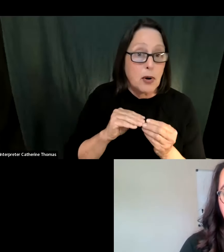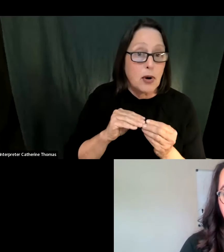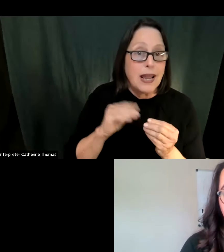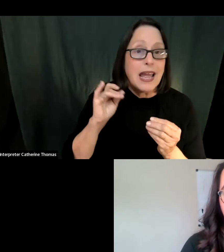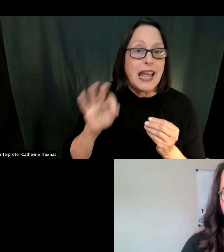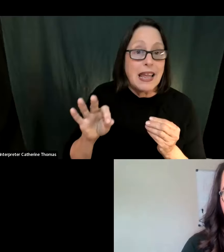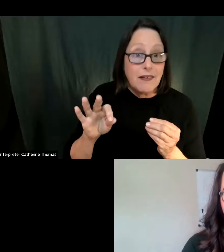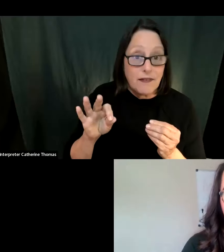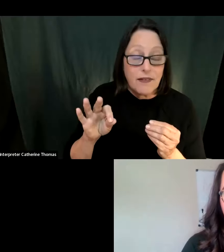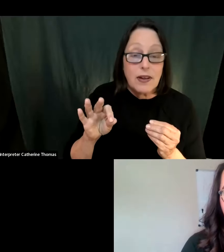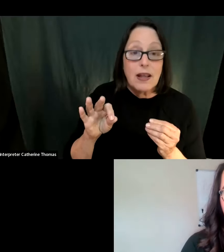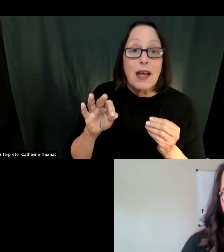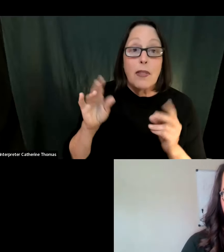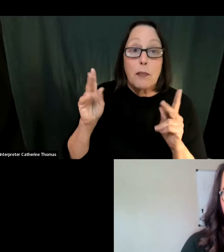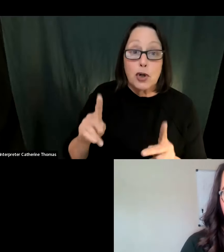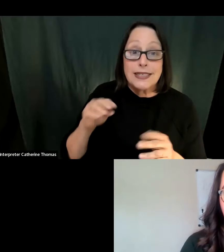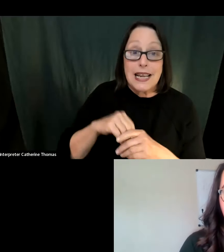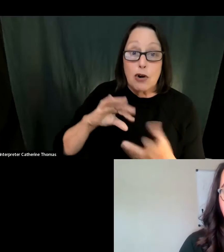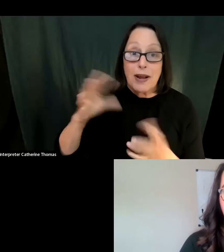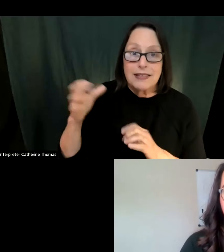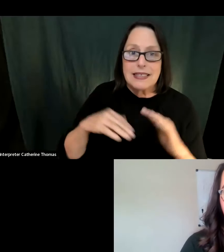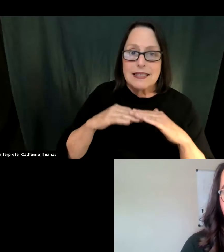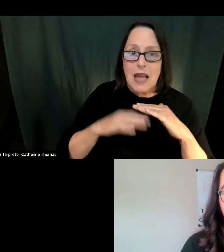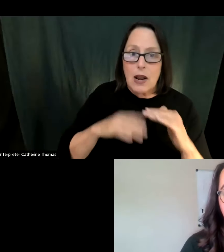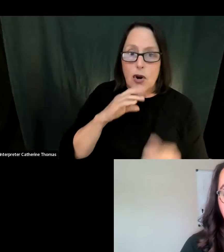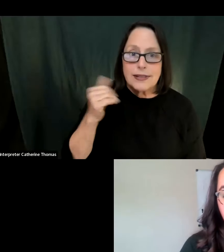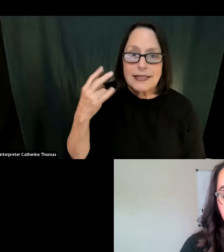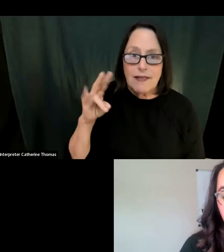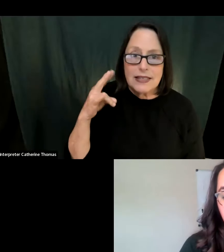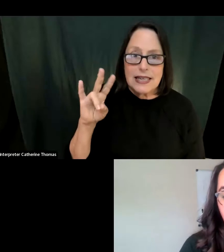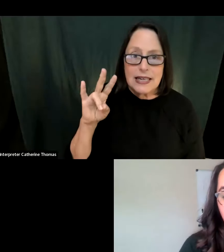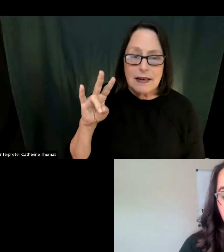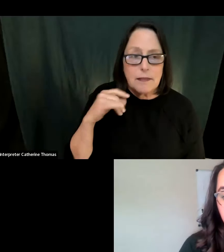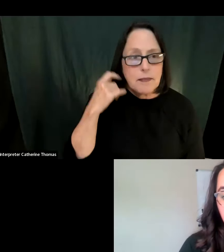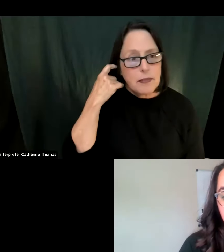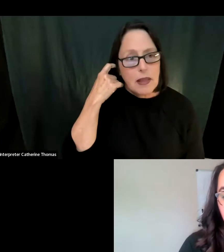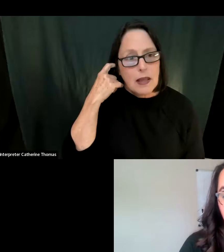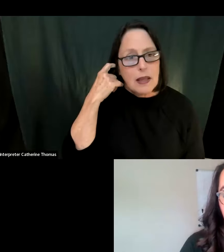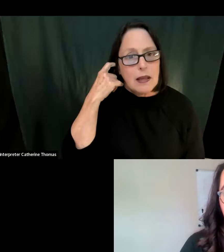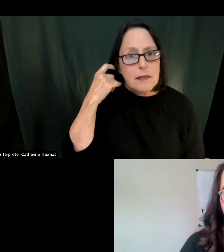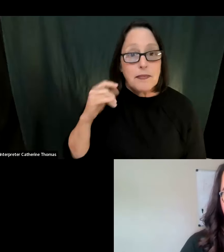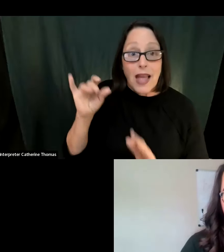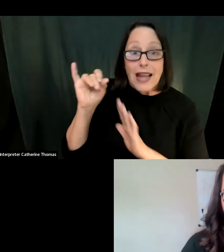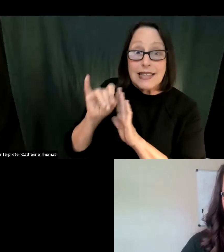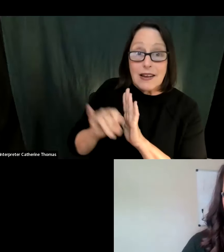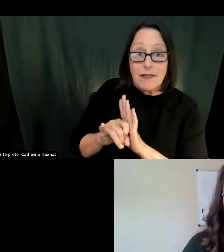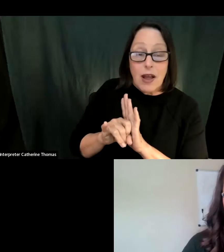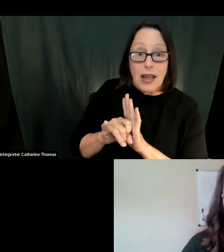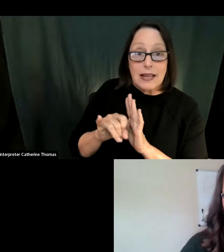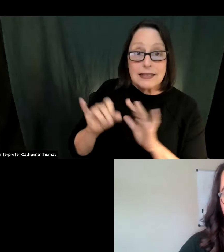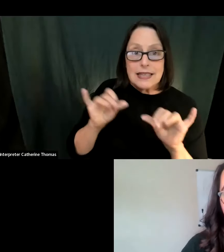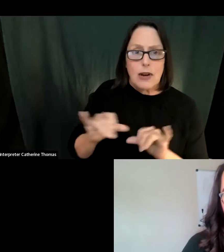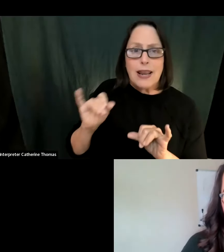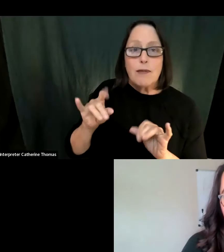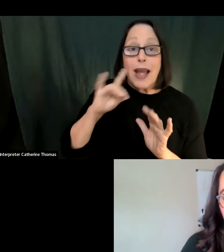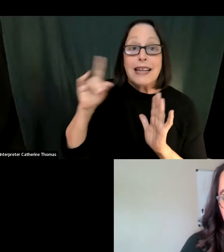18 or 17 or under, because to Bipasha's point, identifying standards that help us if we identify a youth